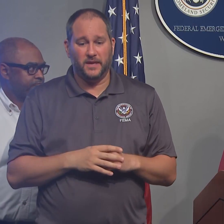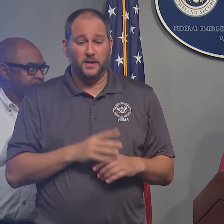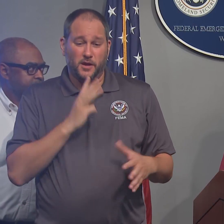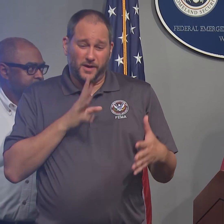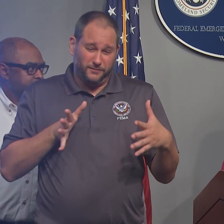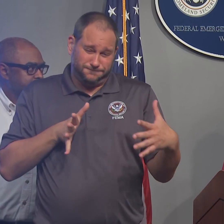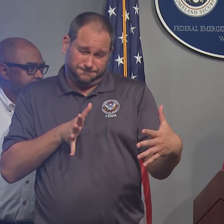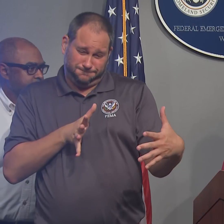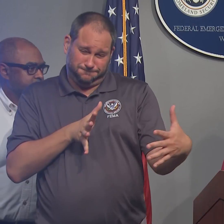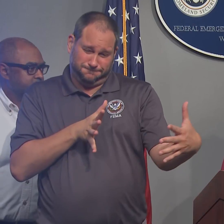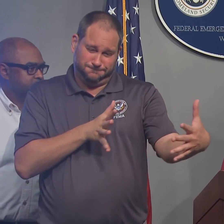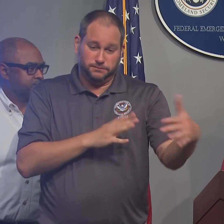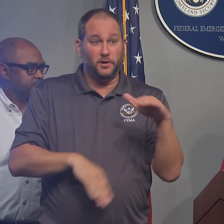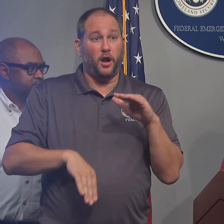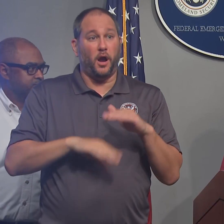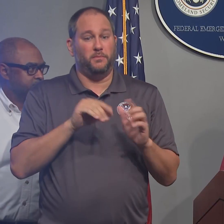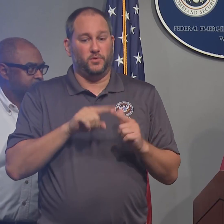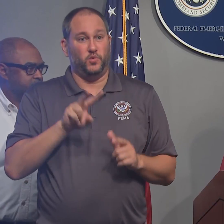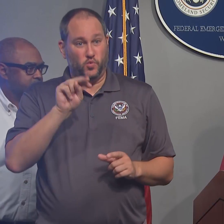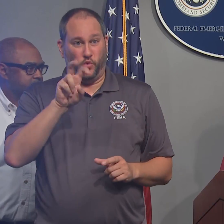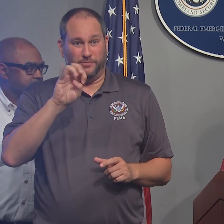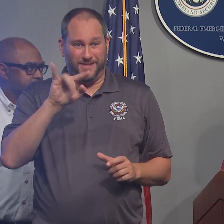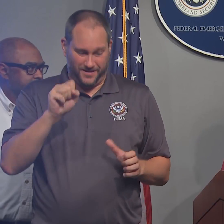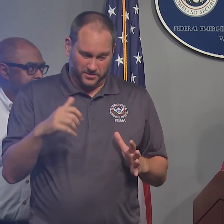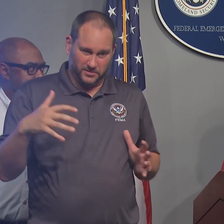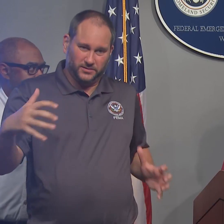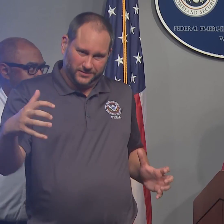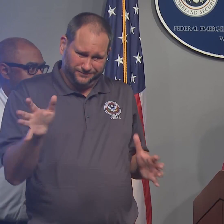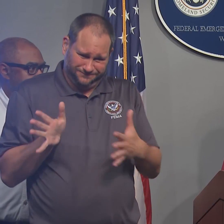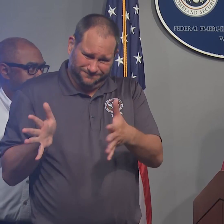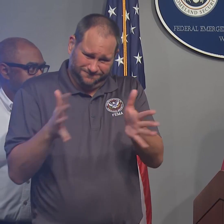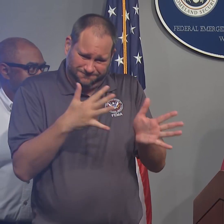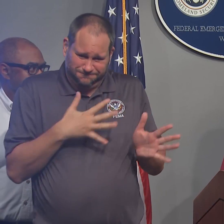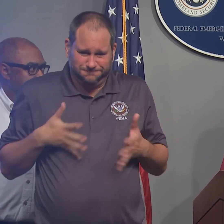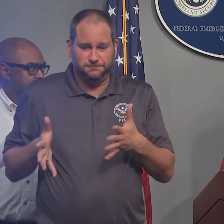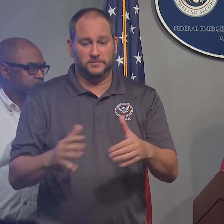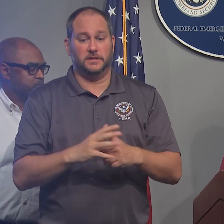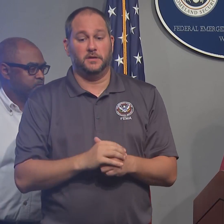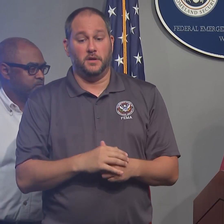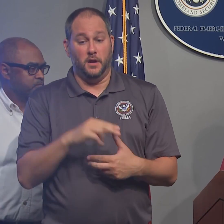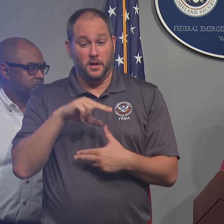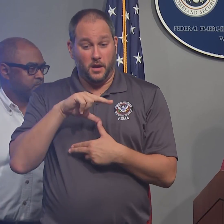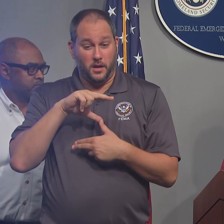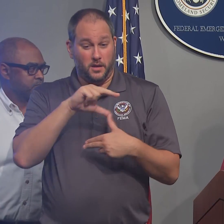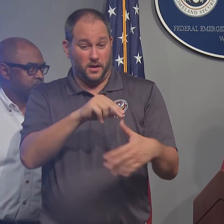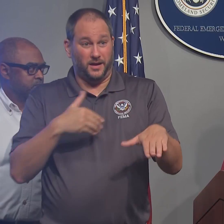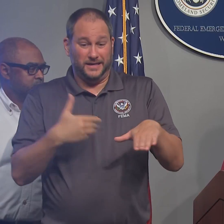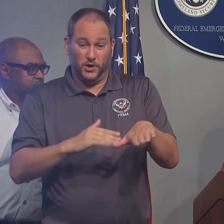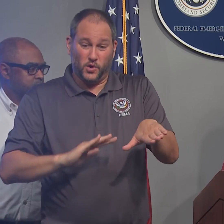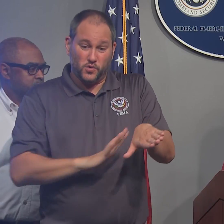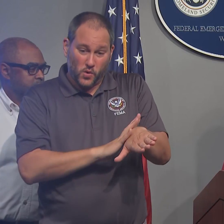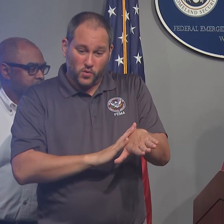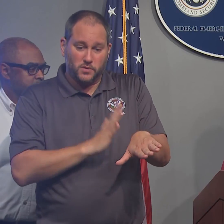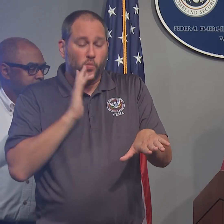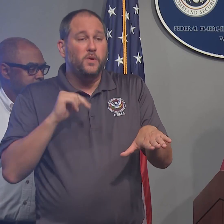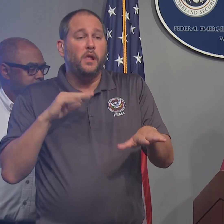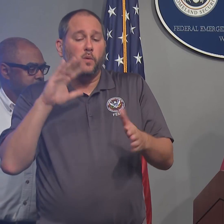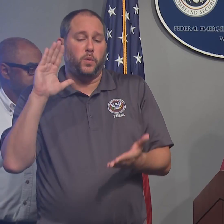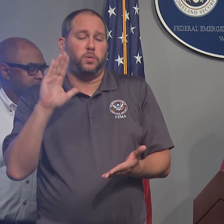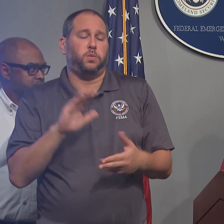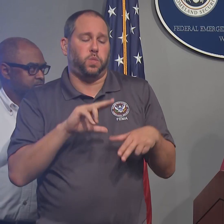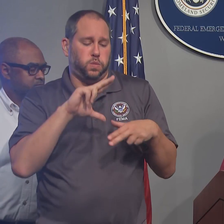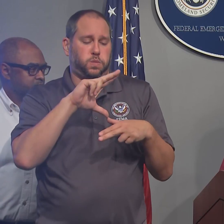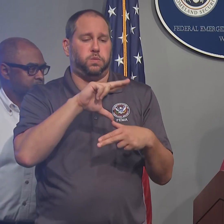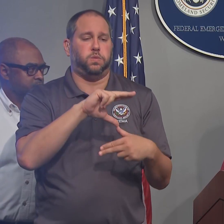to slow down as it approaches the coast. So even today, as we see outer rain bands from Florence move into the outer banks of North